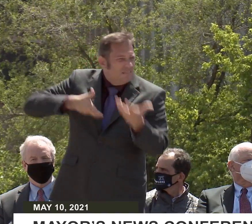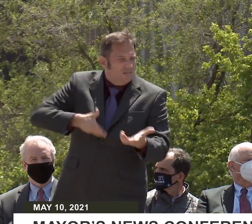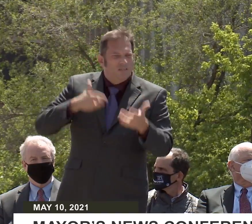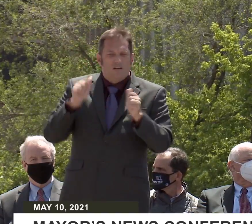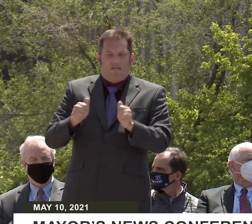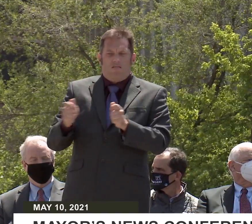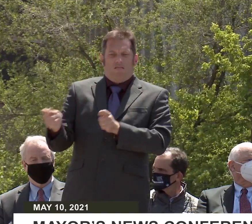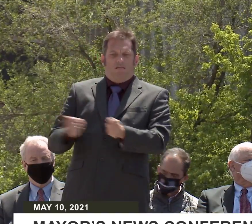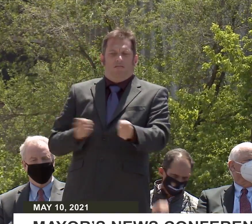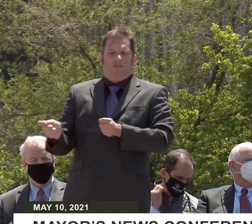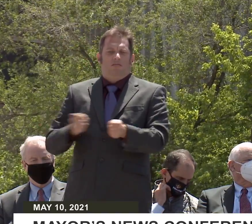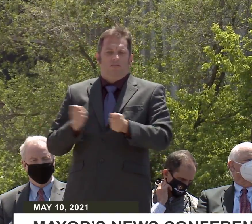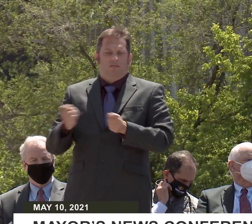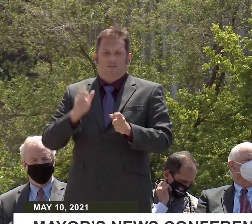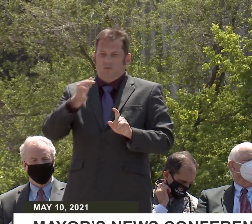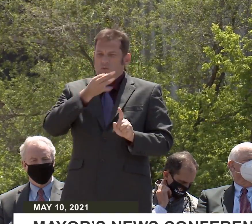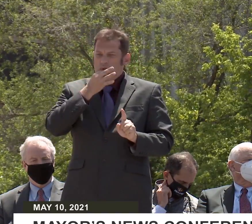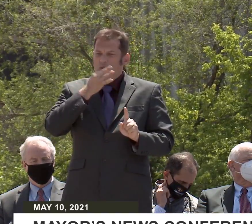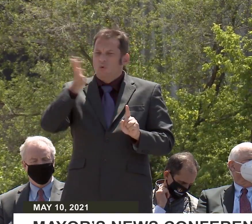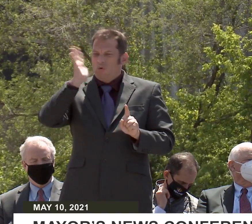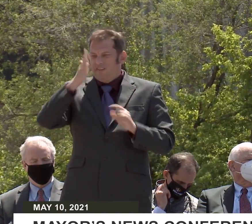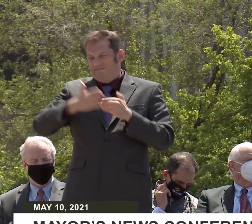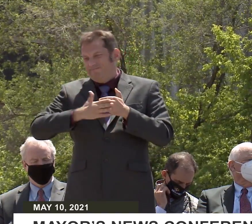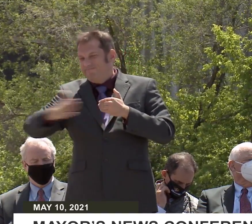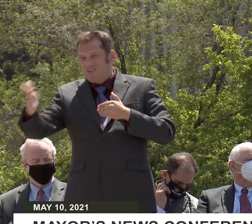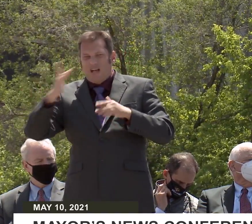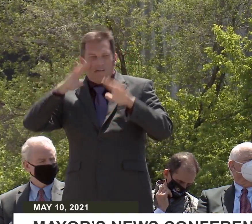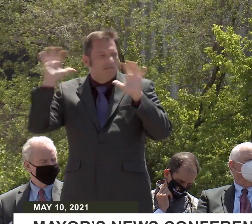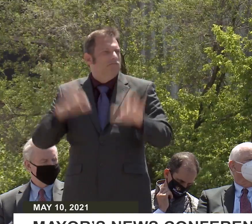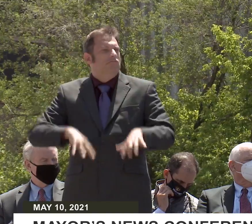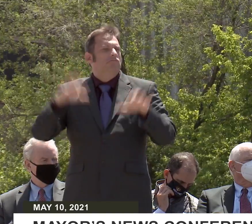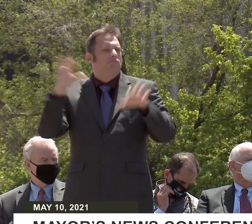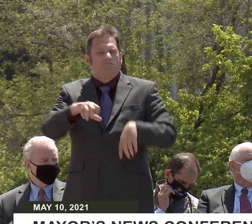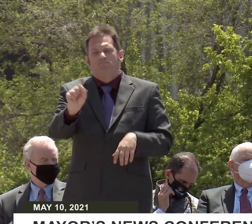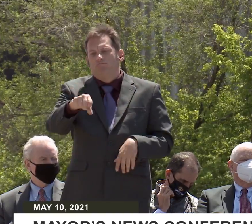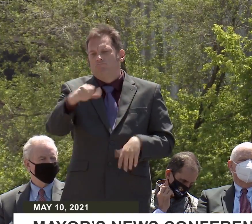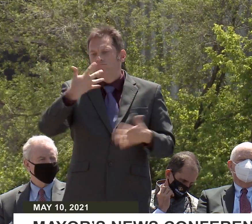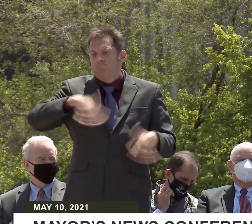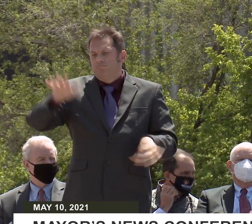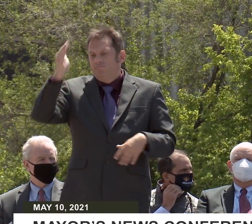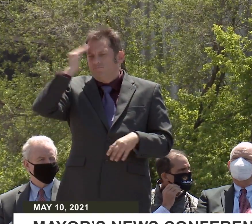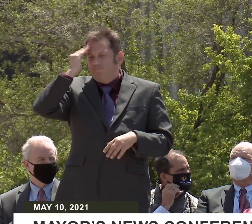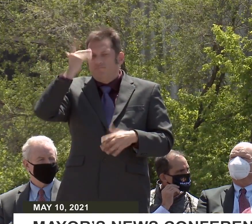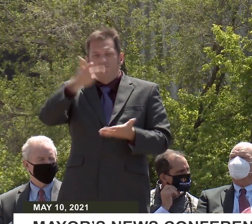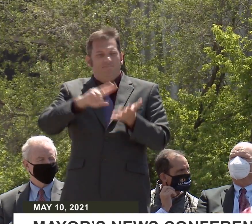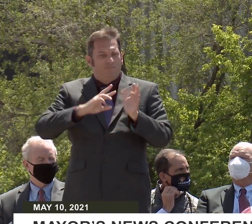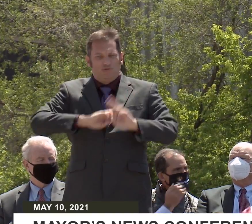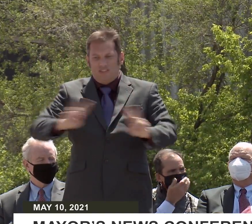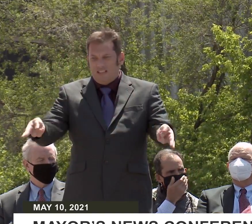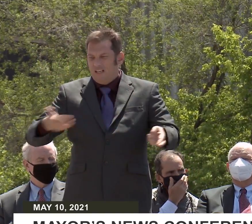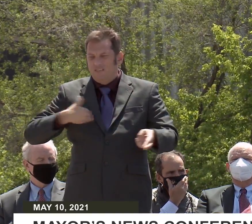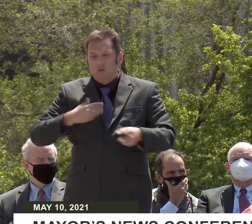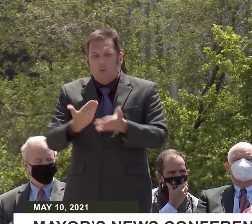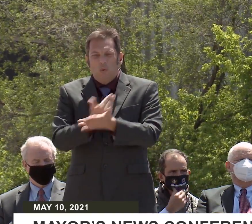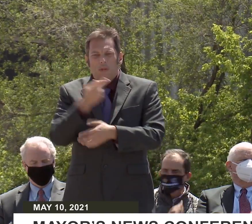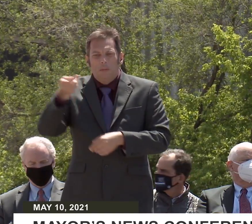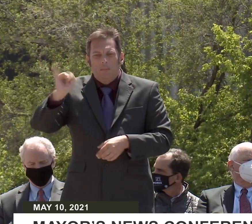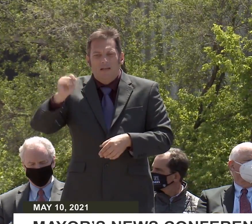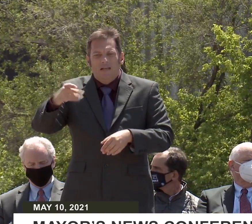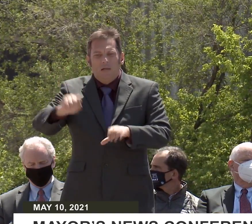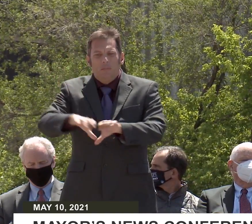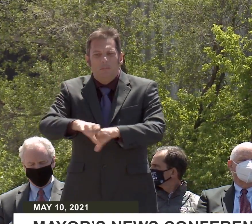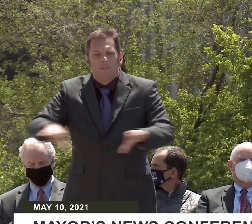a part of the Headworks project, new piping, new alignments, and brand new pumping stations that can handle